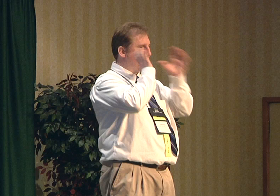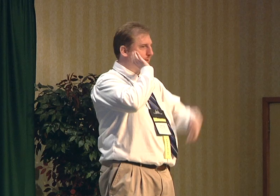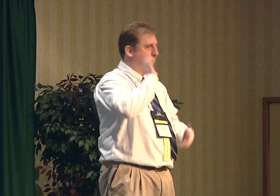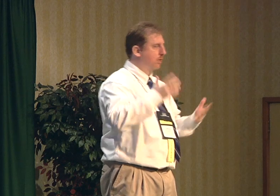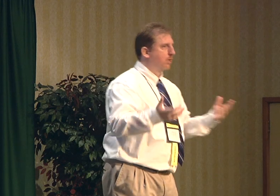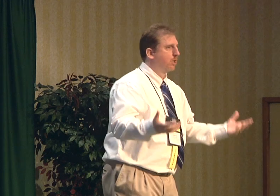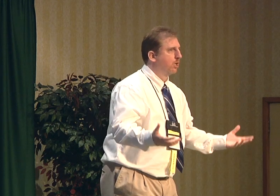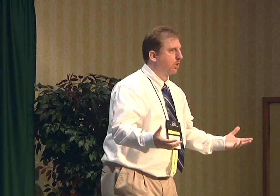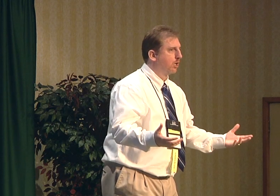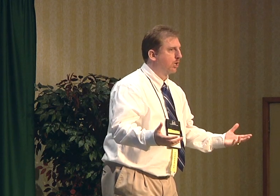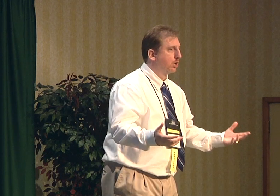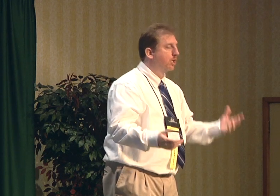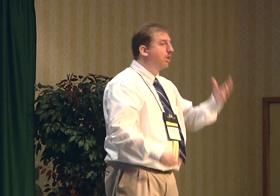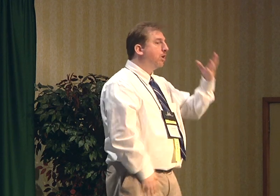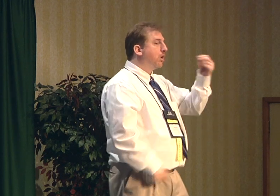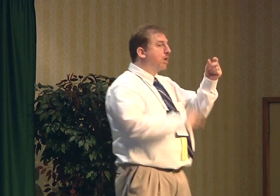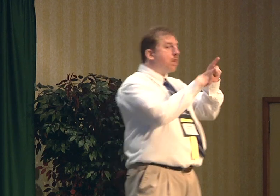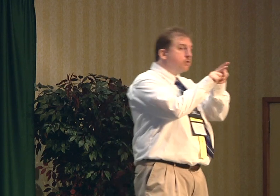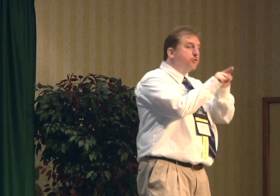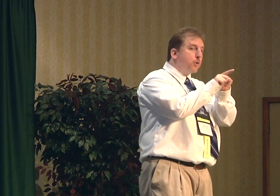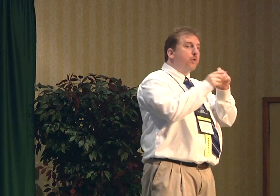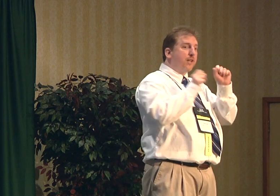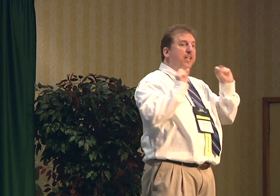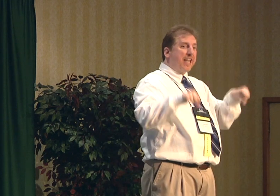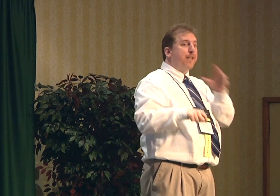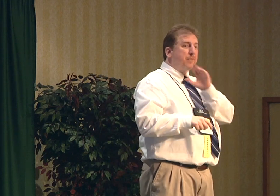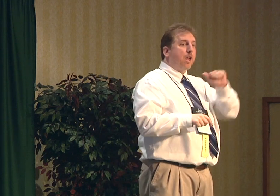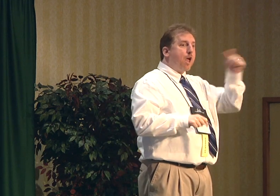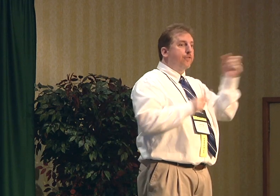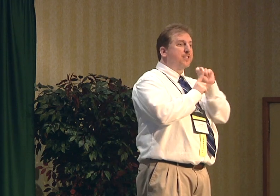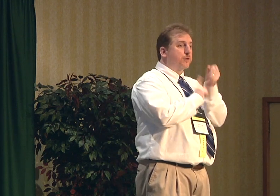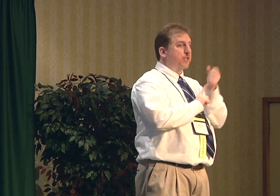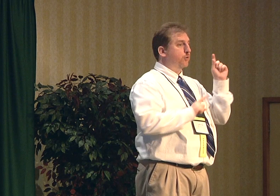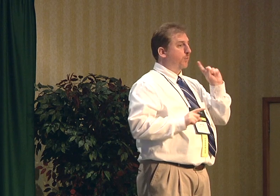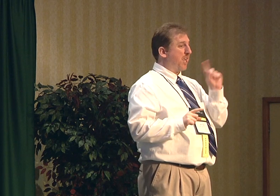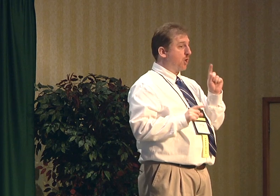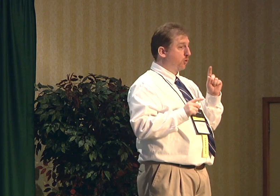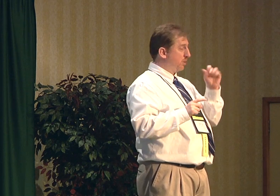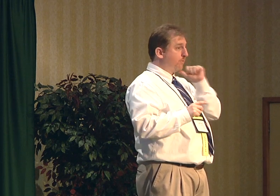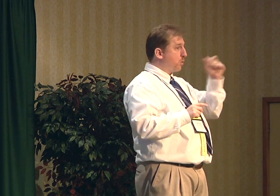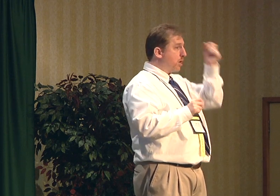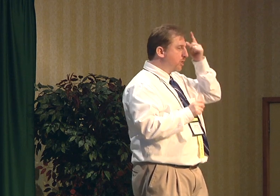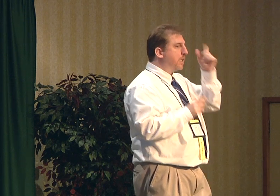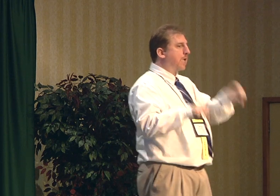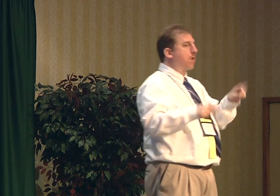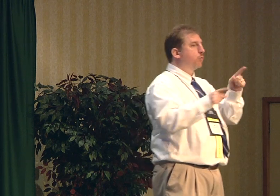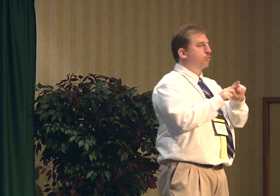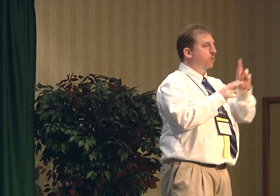leg rather than his hip surgery. So that was dire.